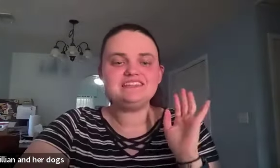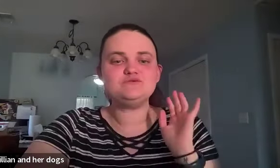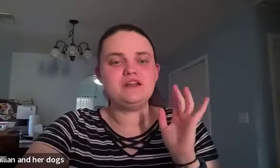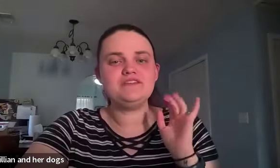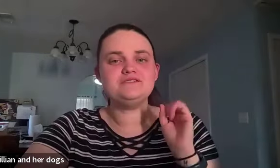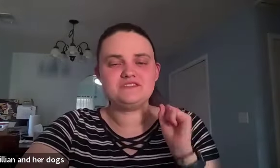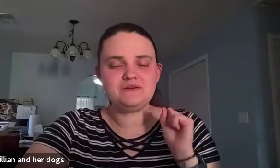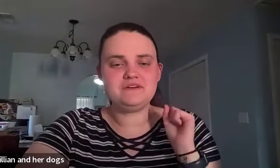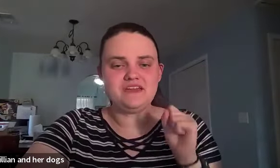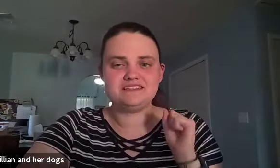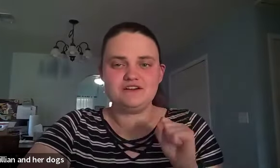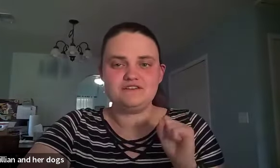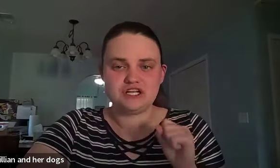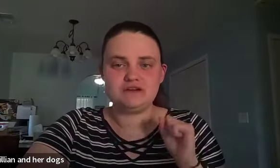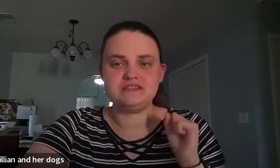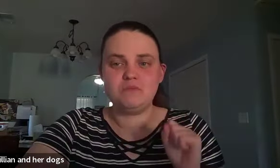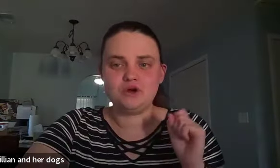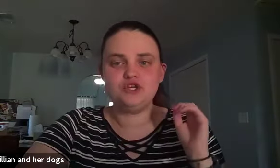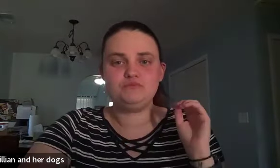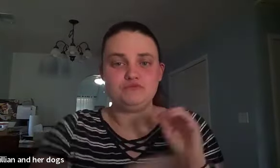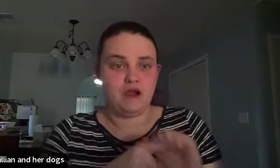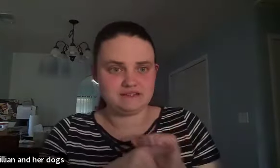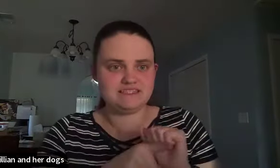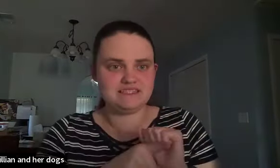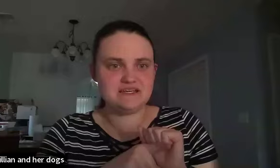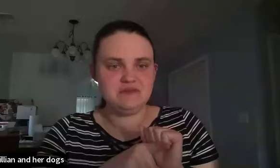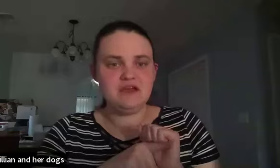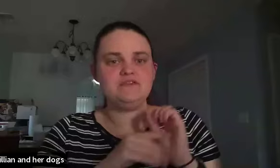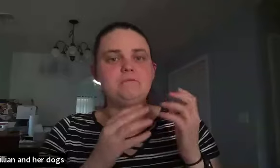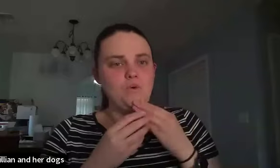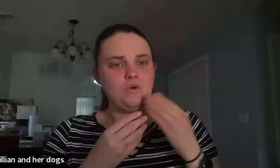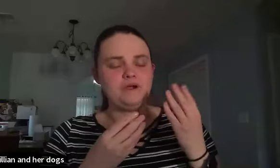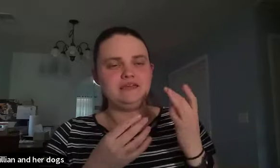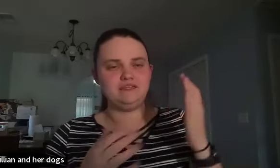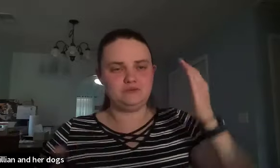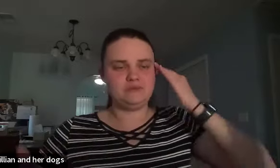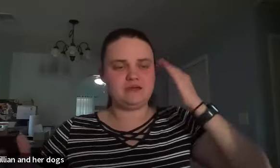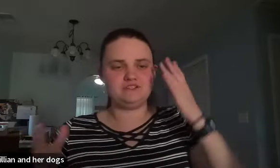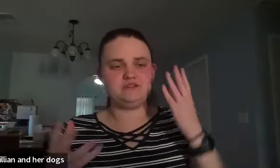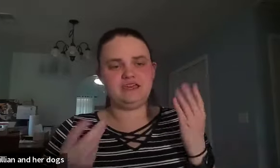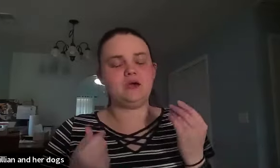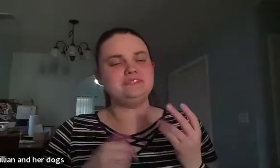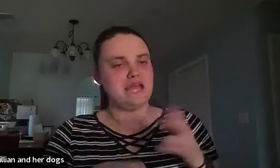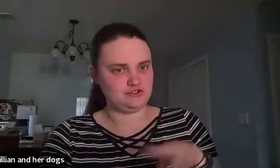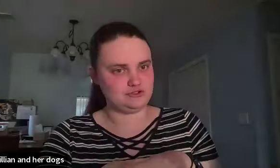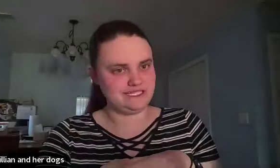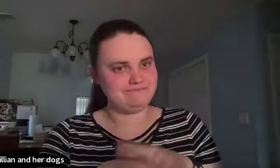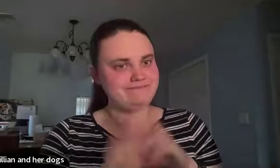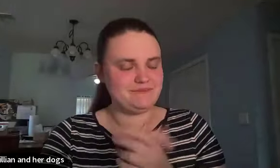It's one of those, the thing with ASL for sure is the more you practice them, the more you will be able to, like, it comes naturally is the